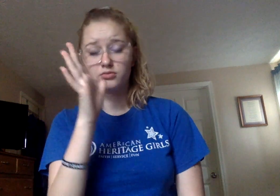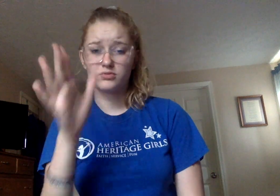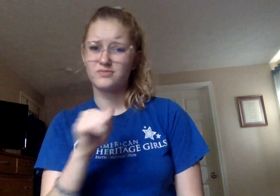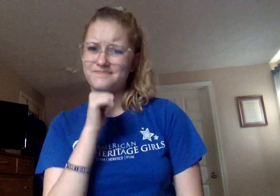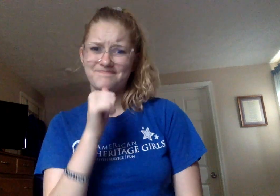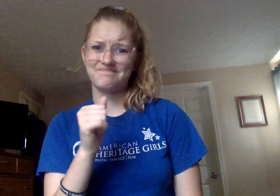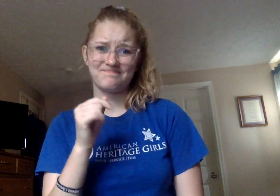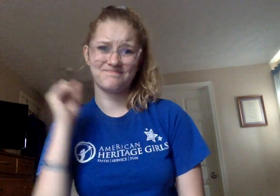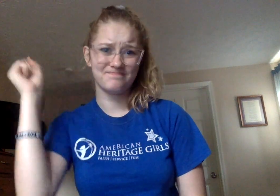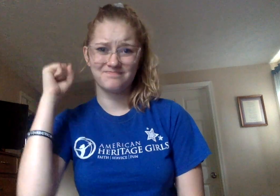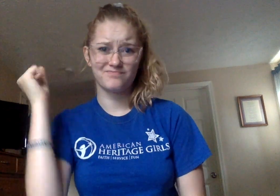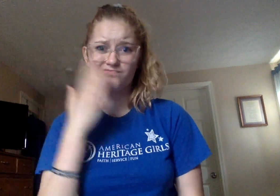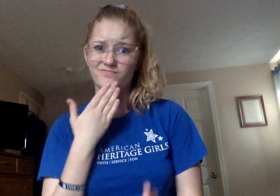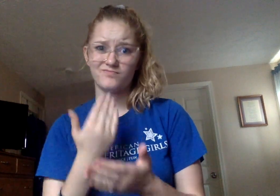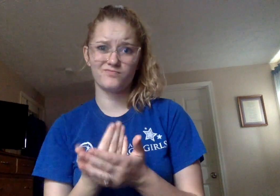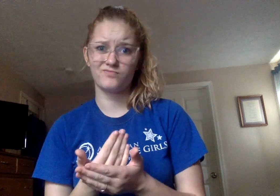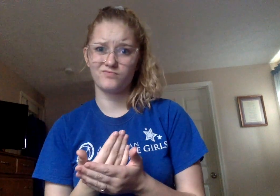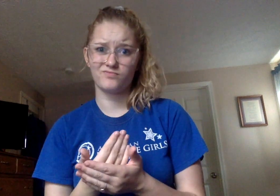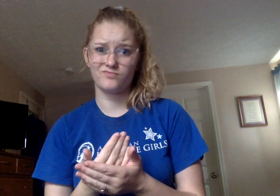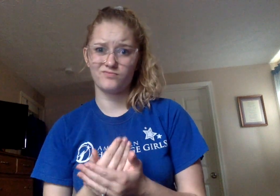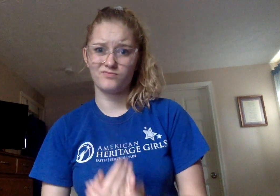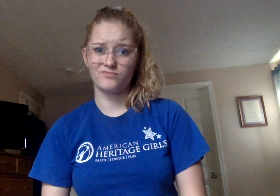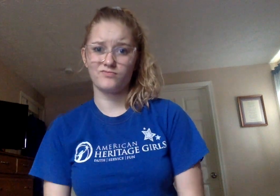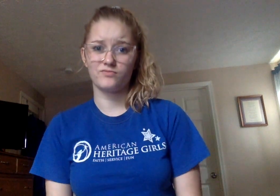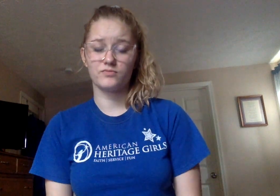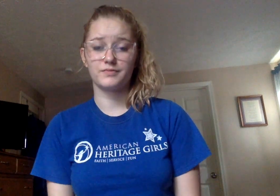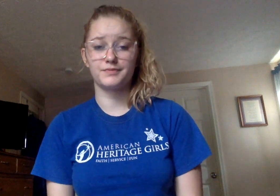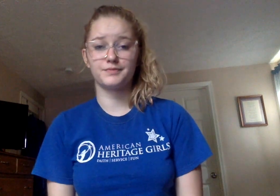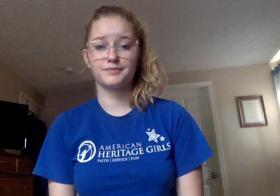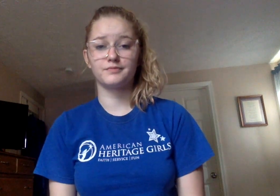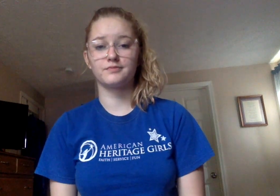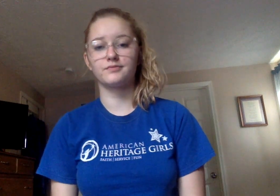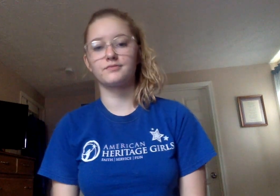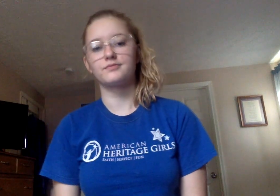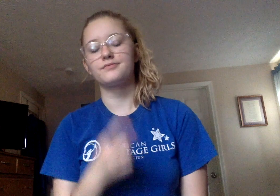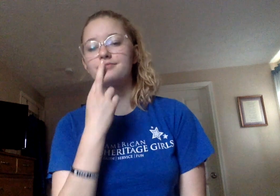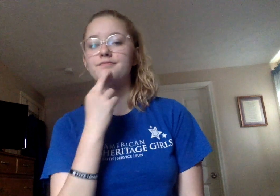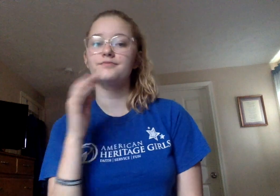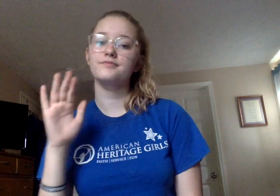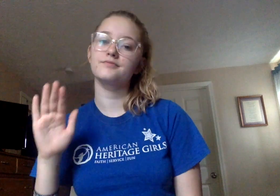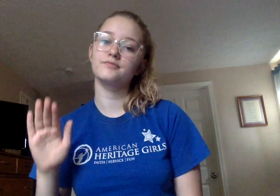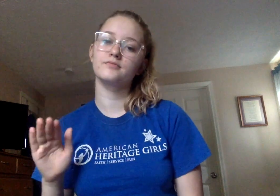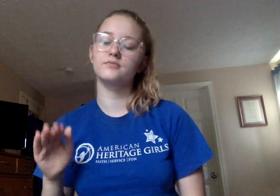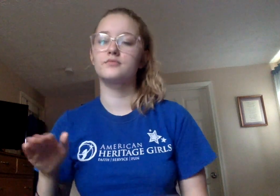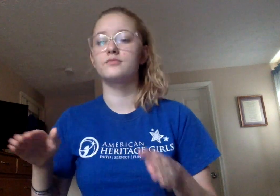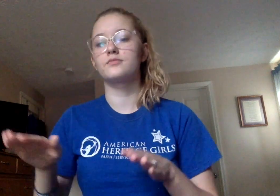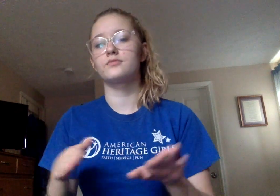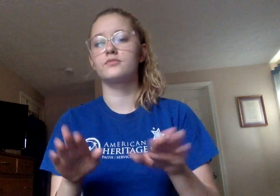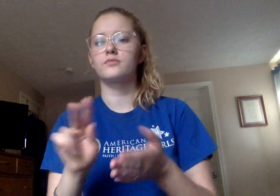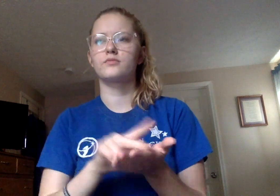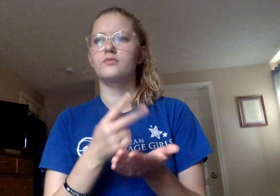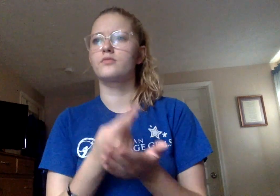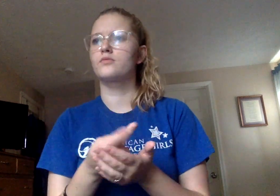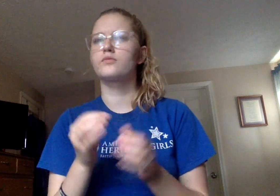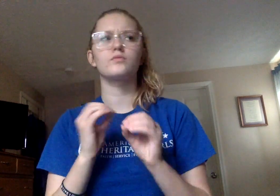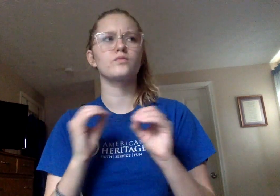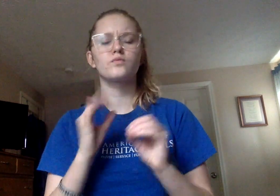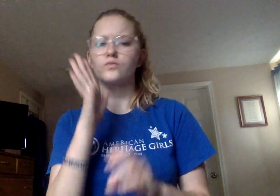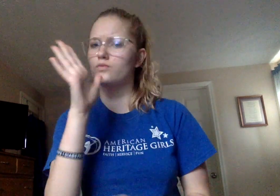doesn't sound well at all." Little Red Riding Hood looked in the kitchen, but her granny wasn't there. She looked